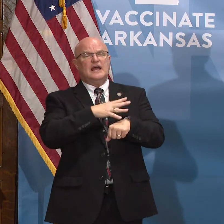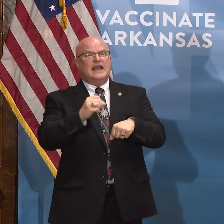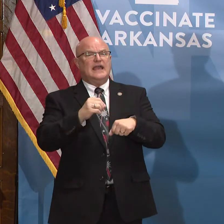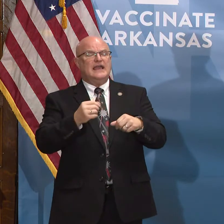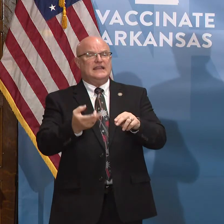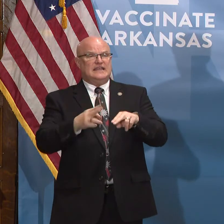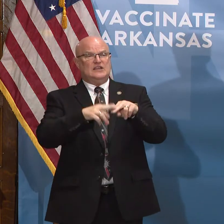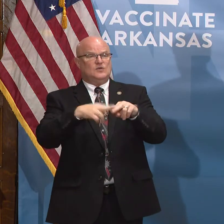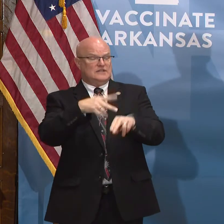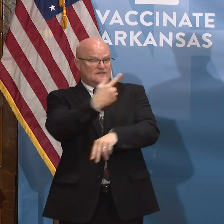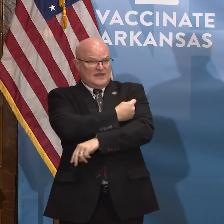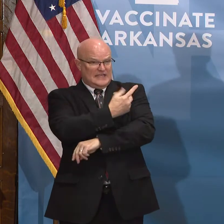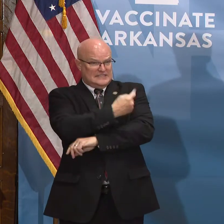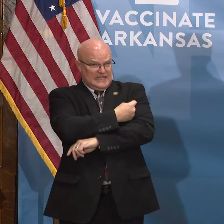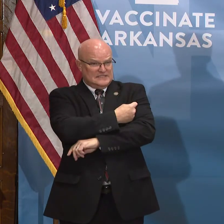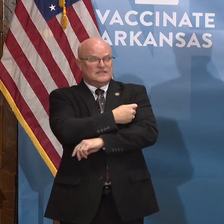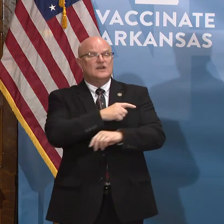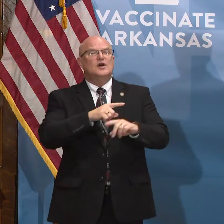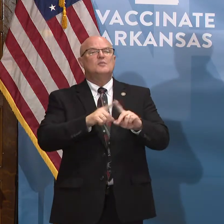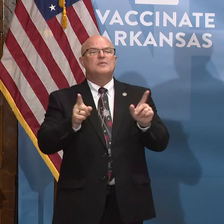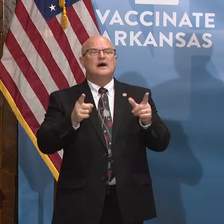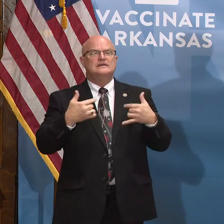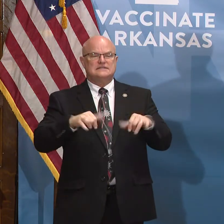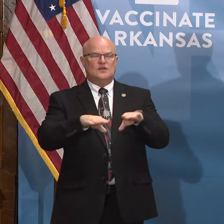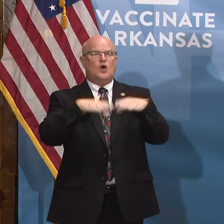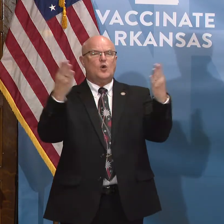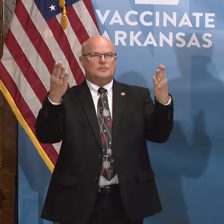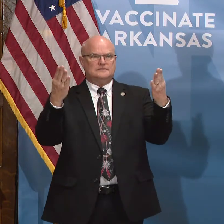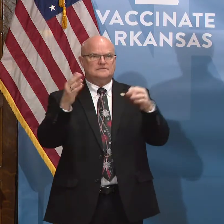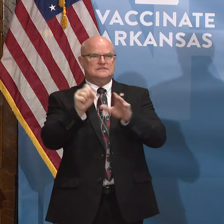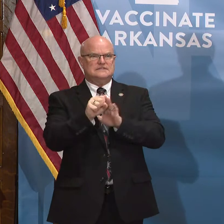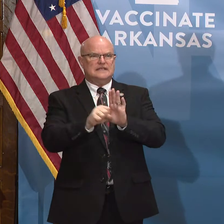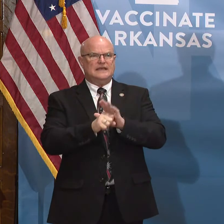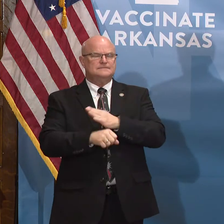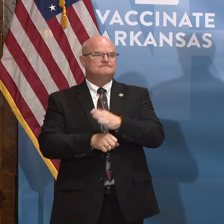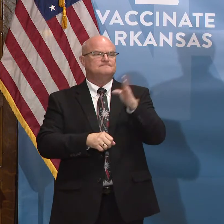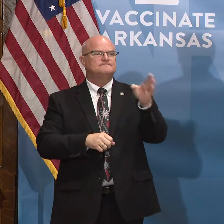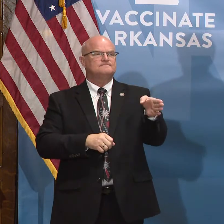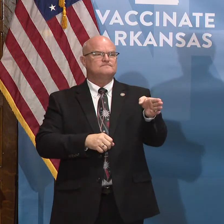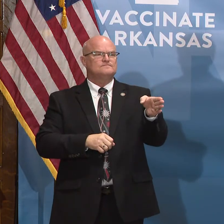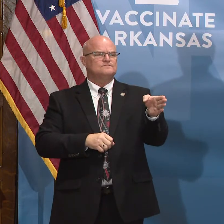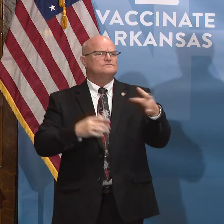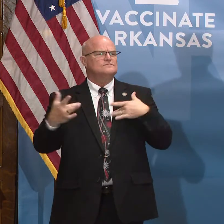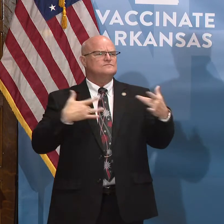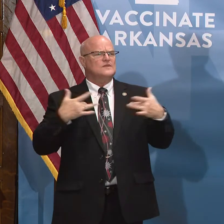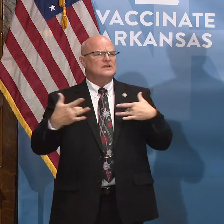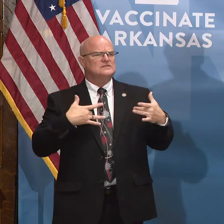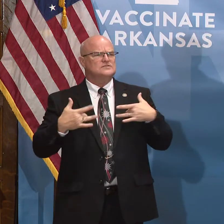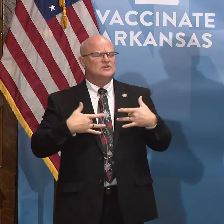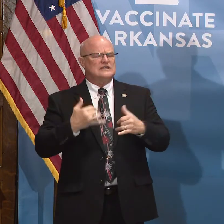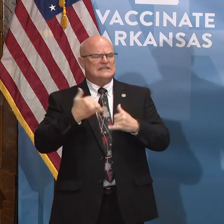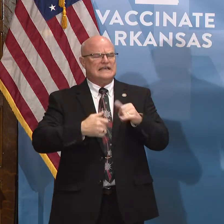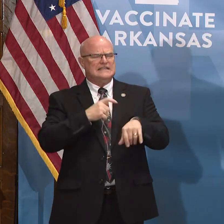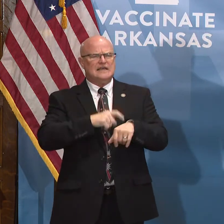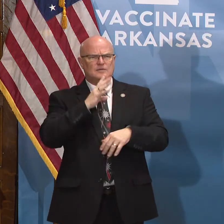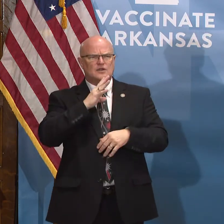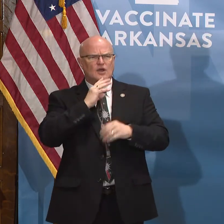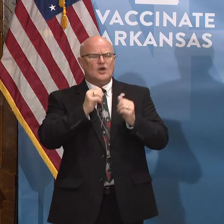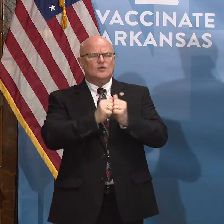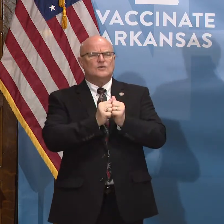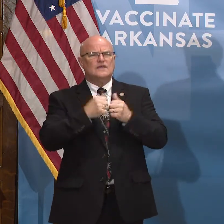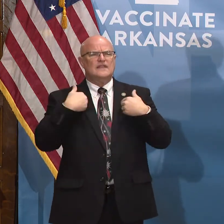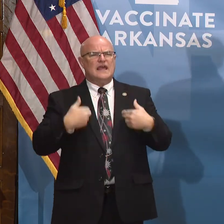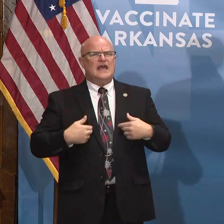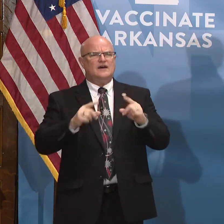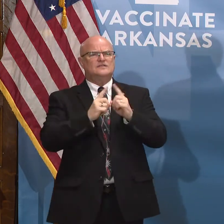we're doing, but we're going to keep open. Are you worried at all with, last I spoke with the health department,